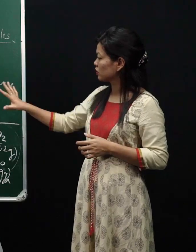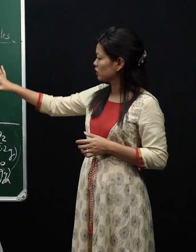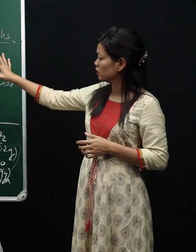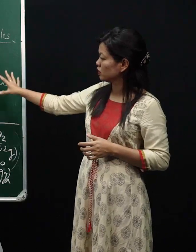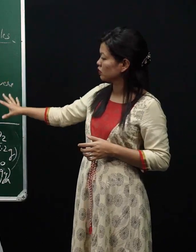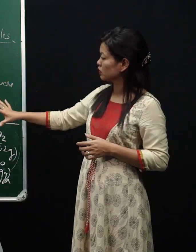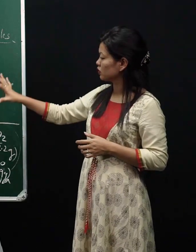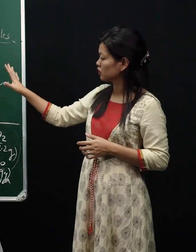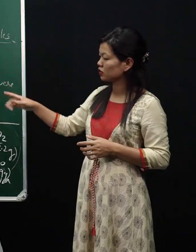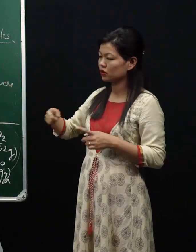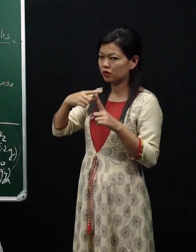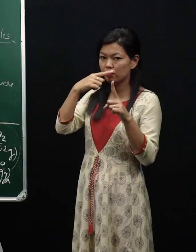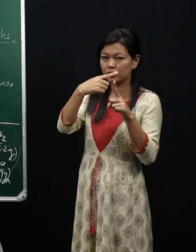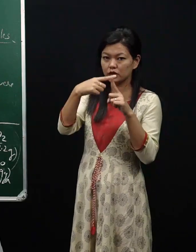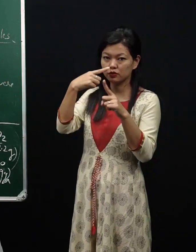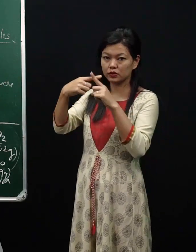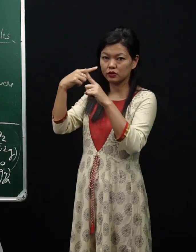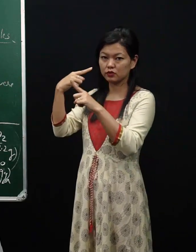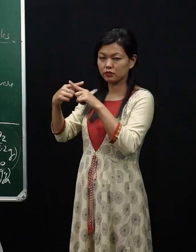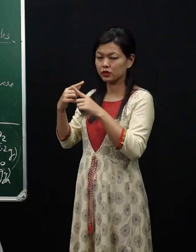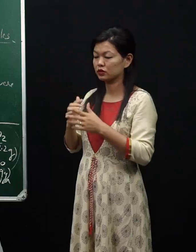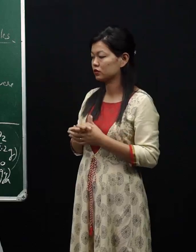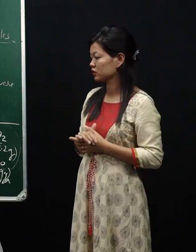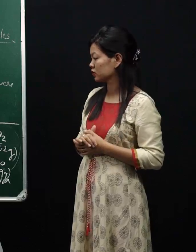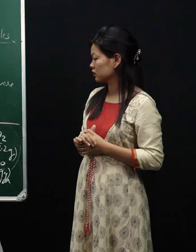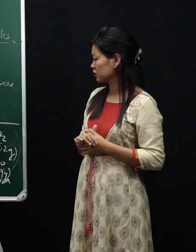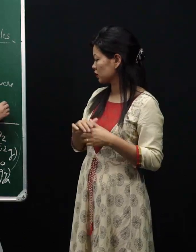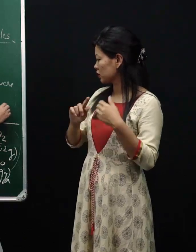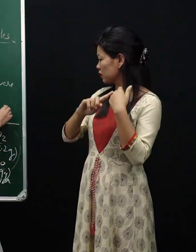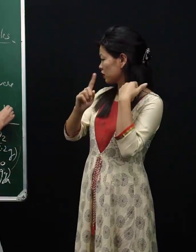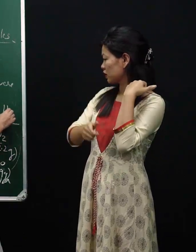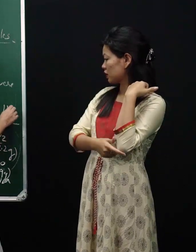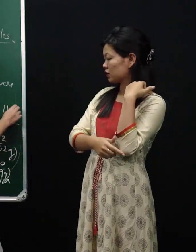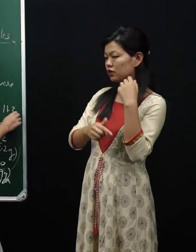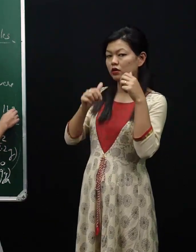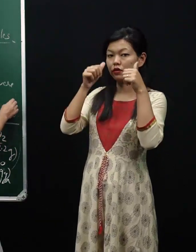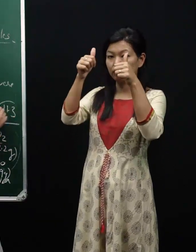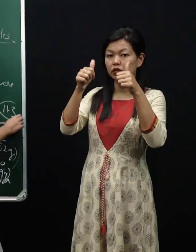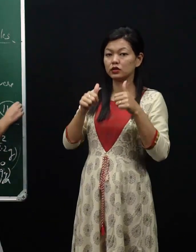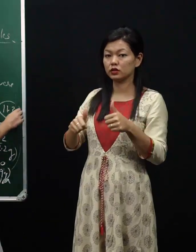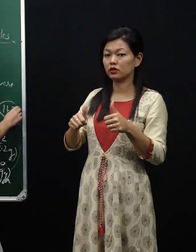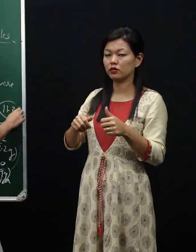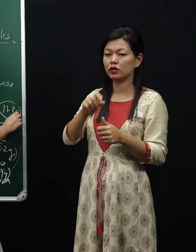you make this dot tally, okay, if you take the addition, you'll get 11.3.